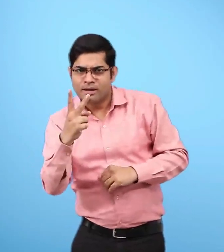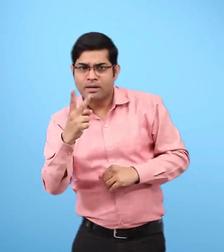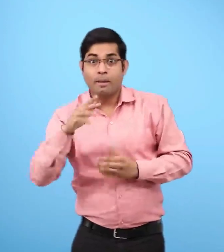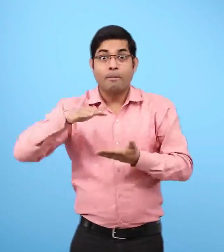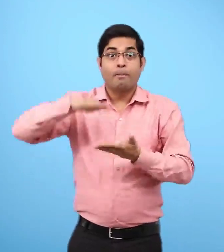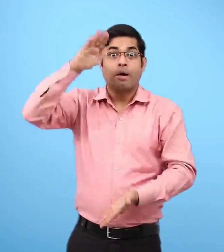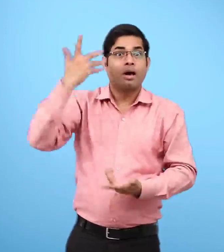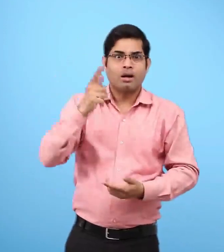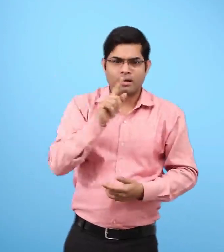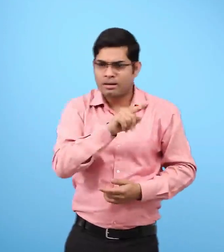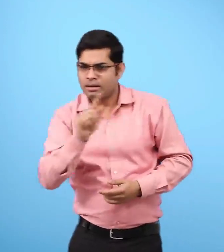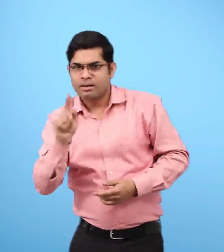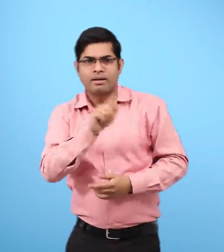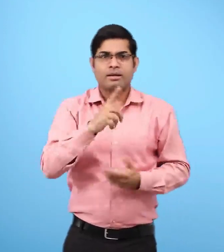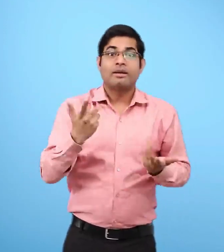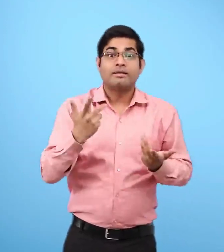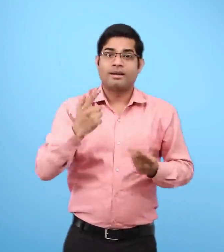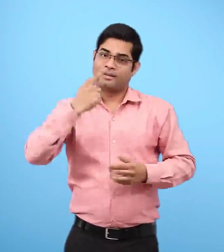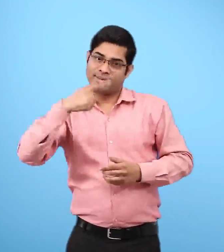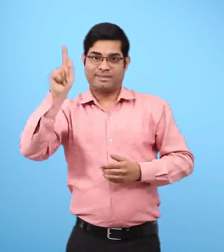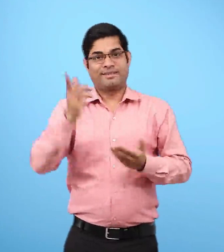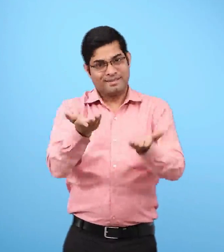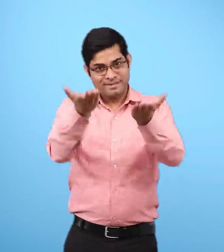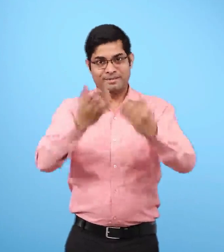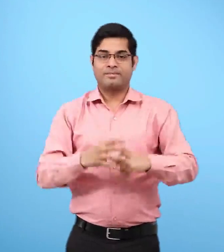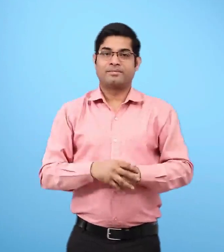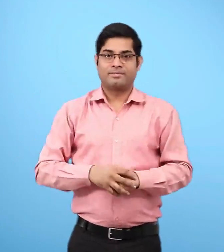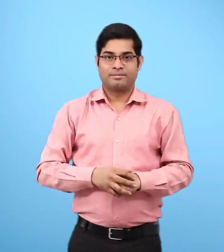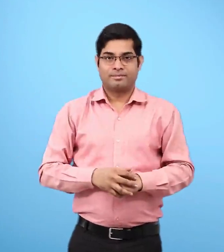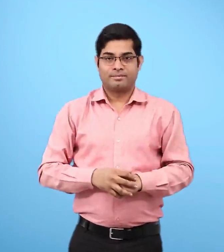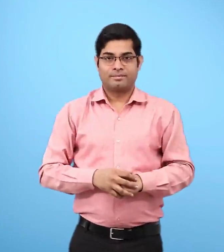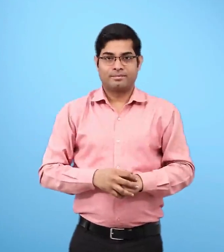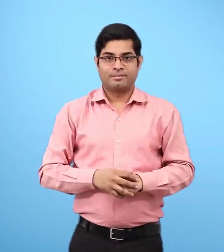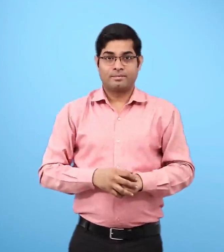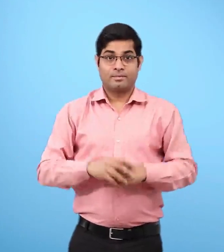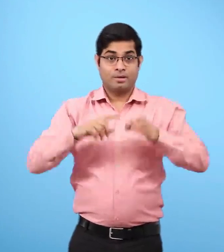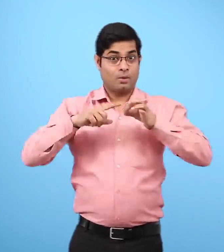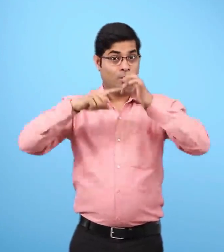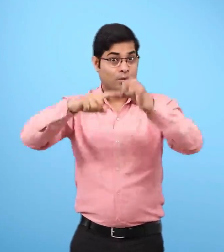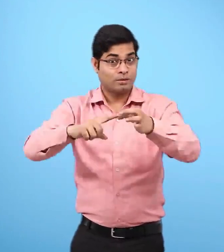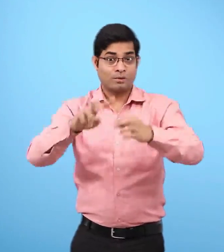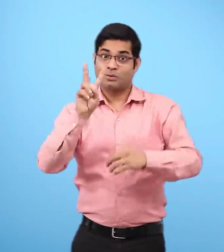You have to tick and identify the longest corn cob. Question